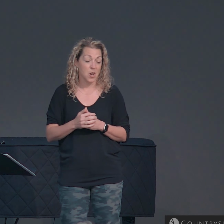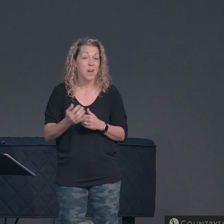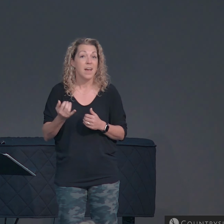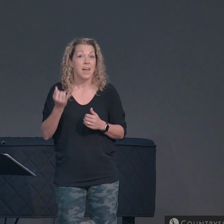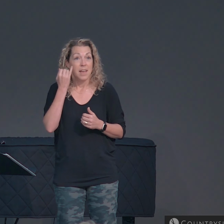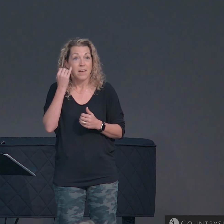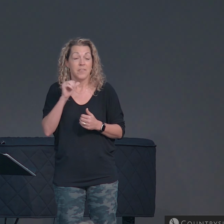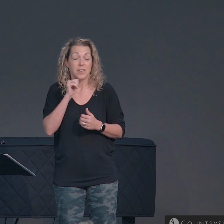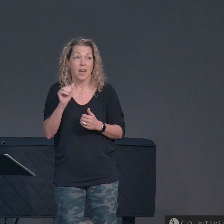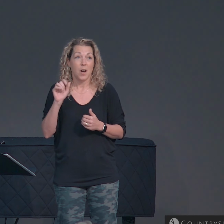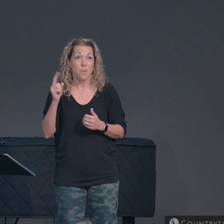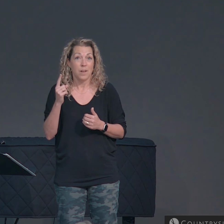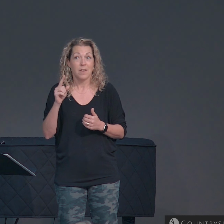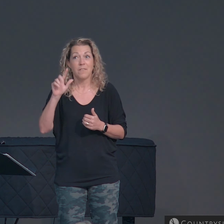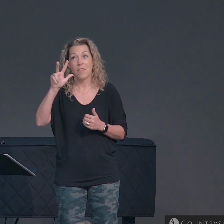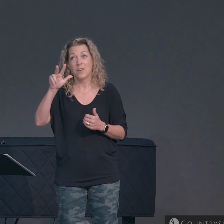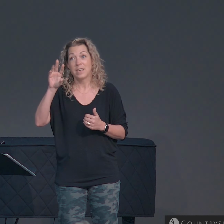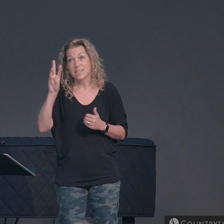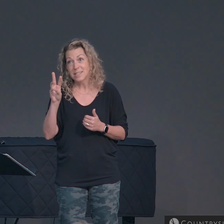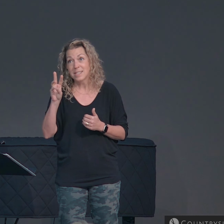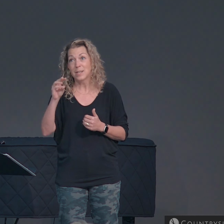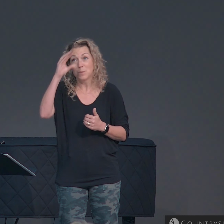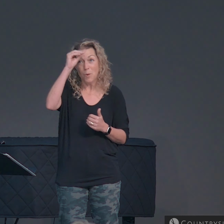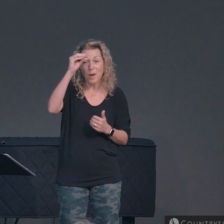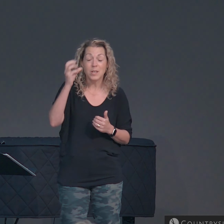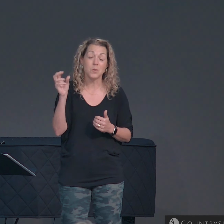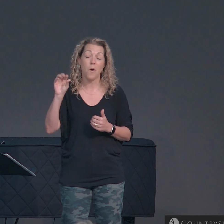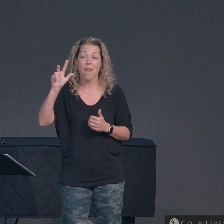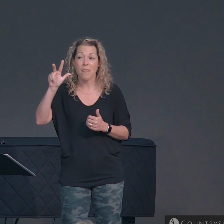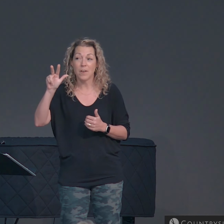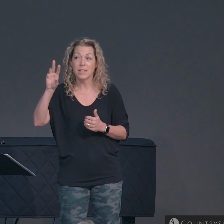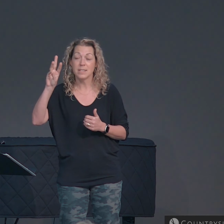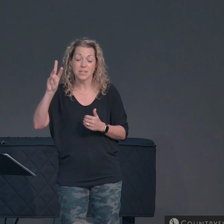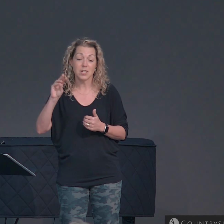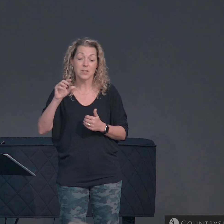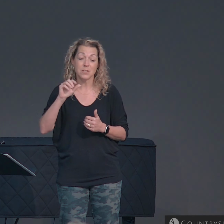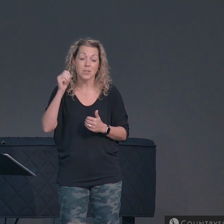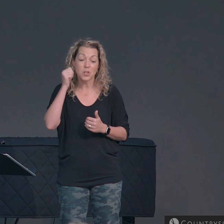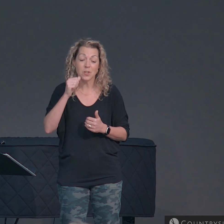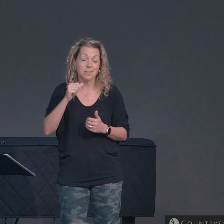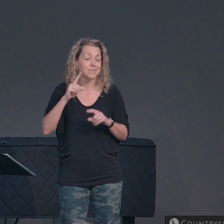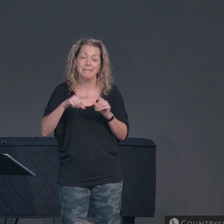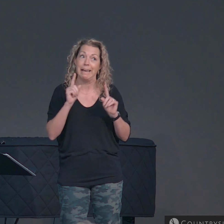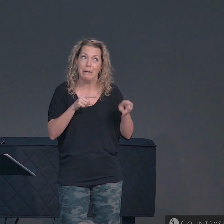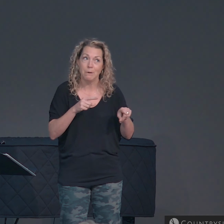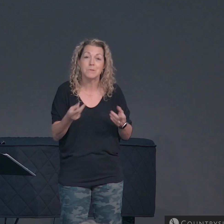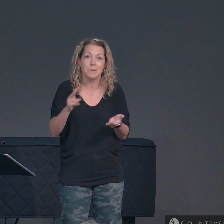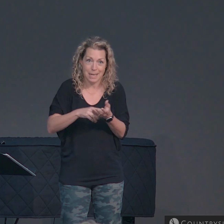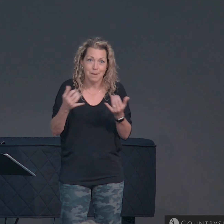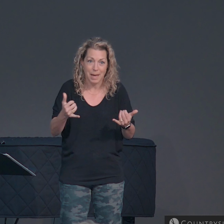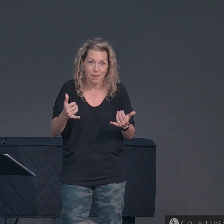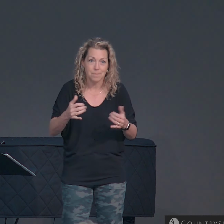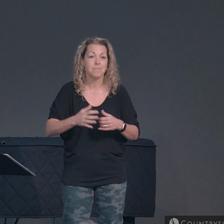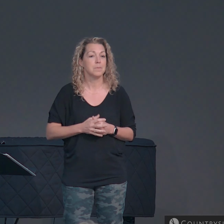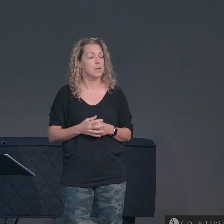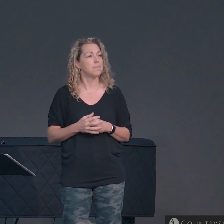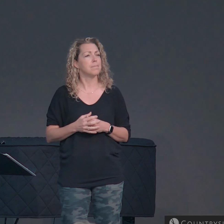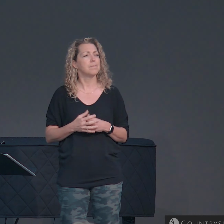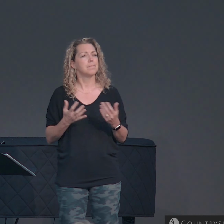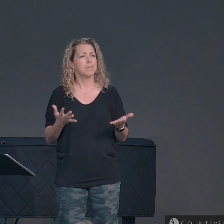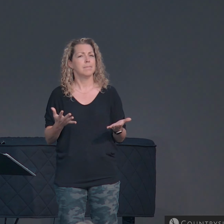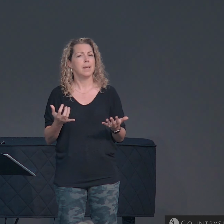don't get to come. So, and I'm pretty confident we're going to fill up this year. Do something weird today. If